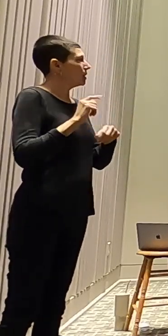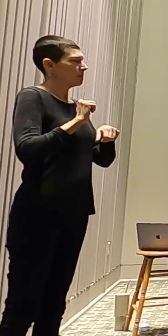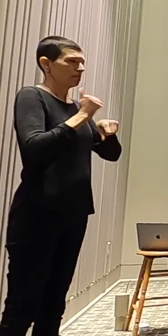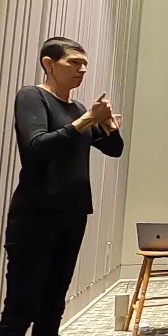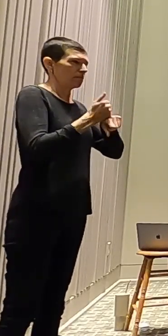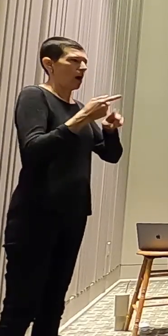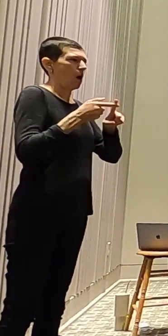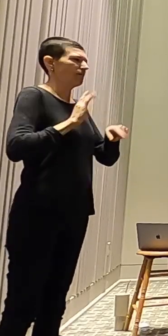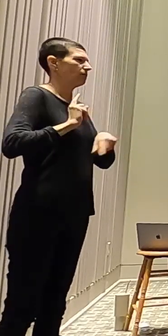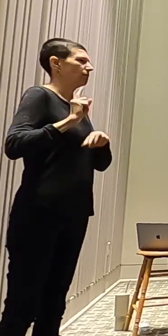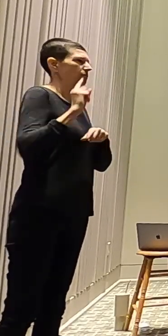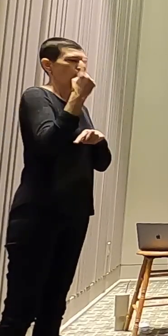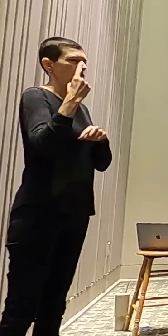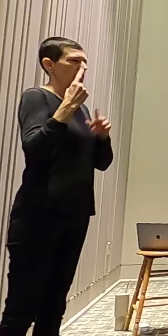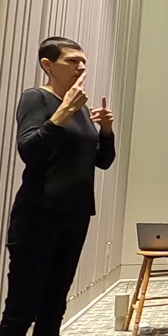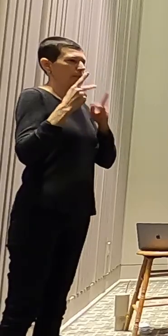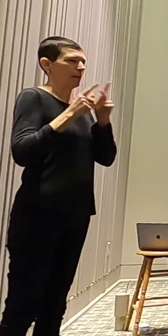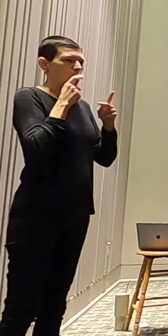ancestors.